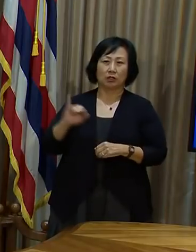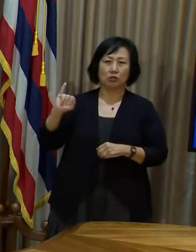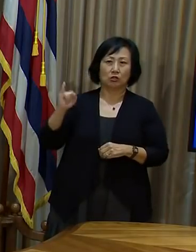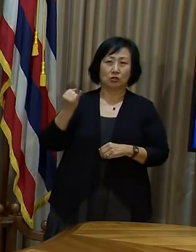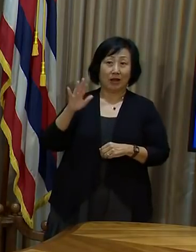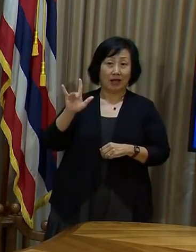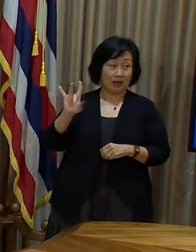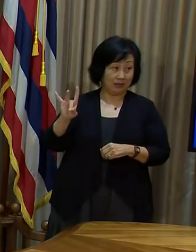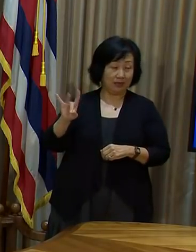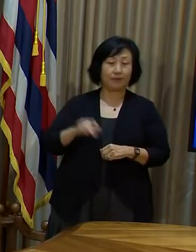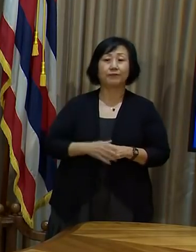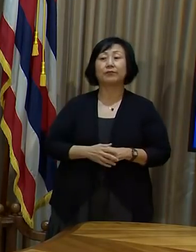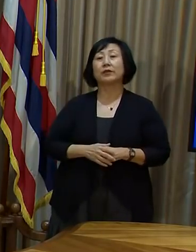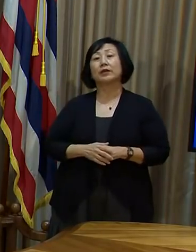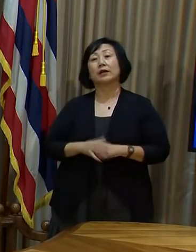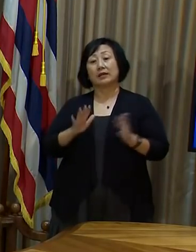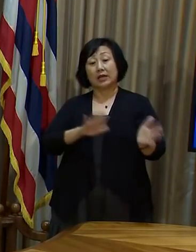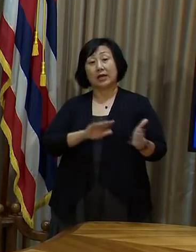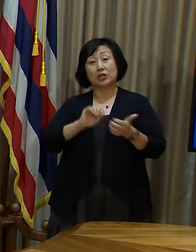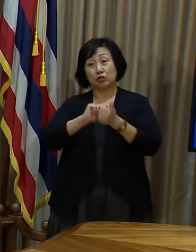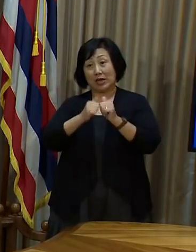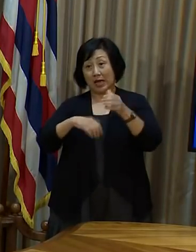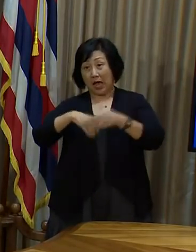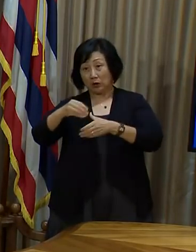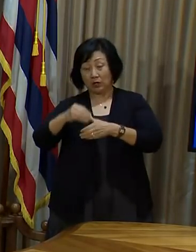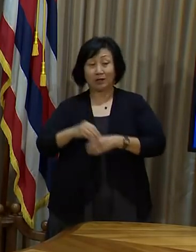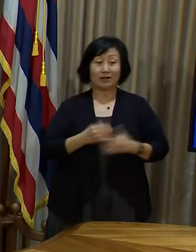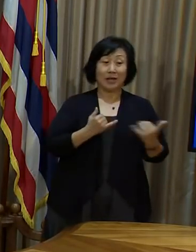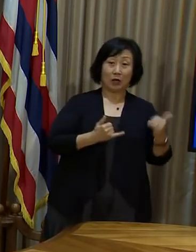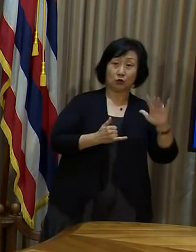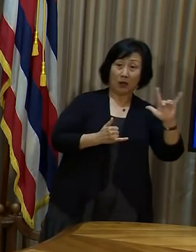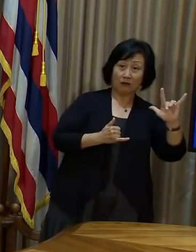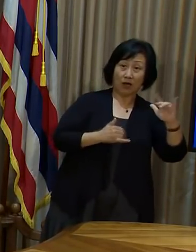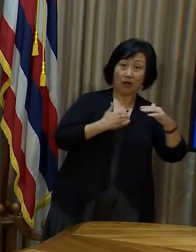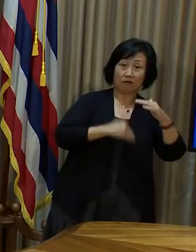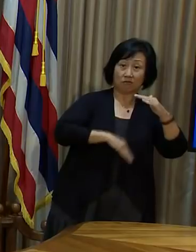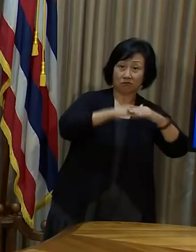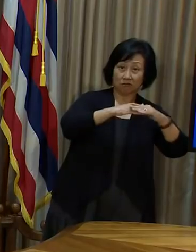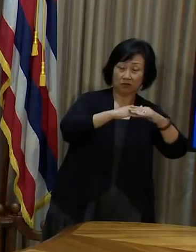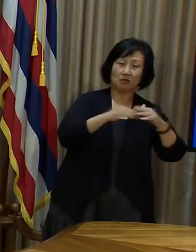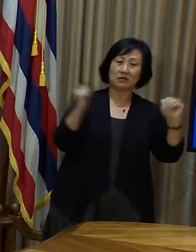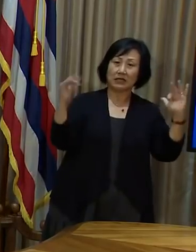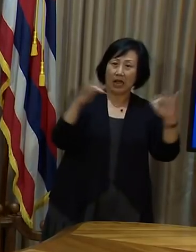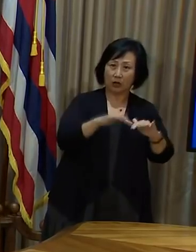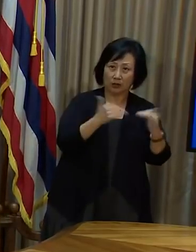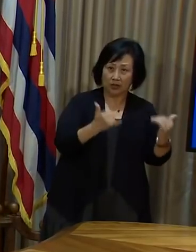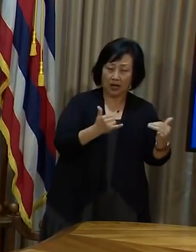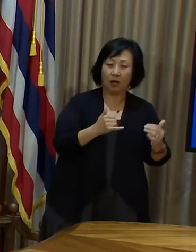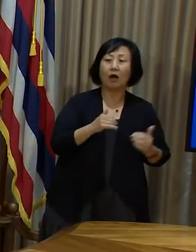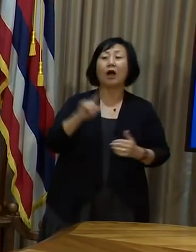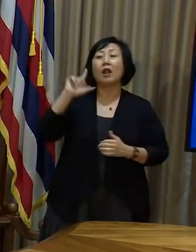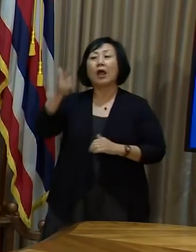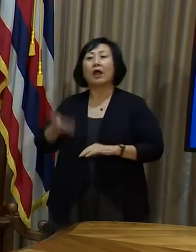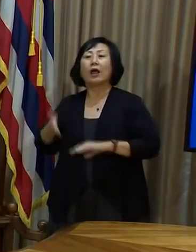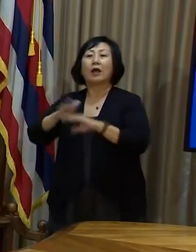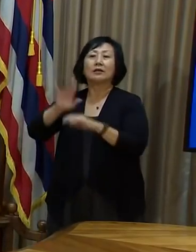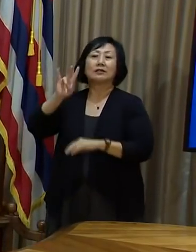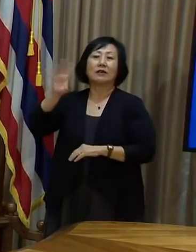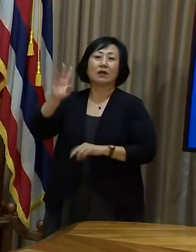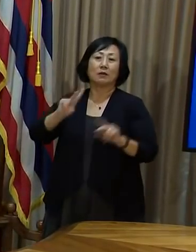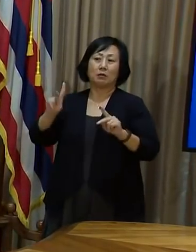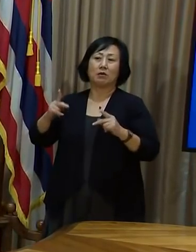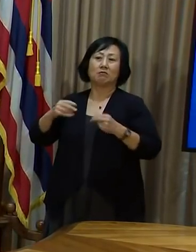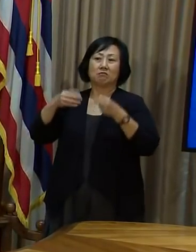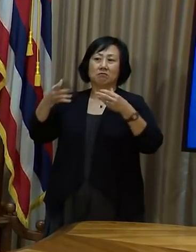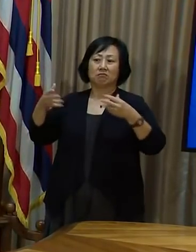indoors. And outdoors, we're going from 25 as a gathering size to 75